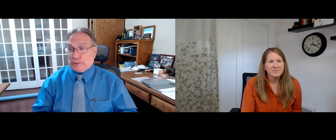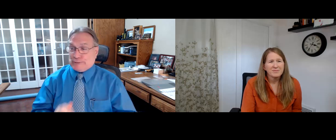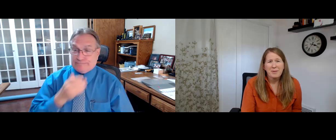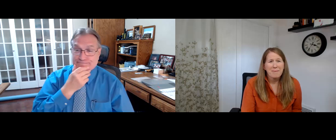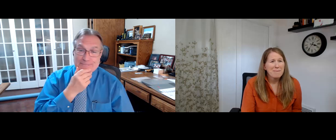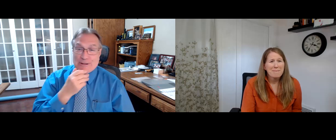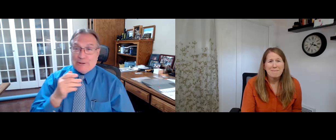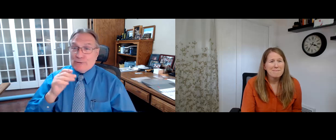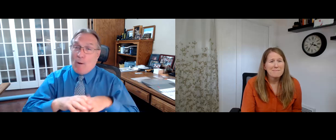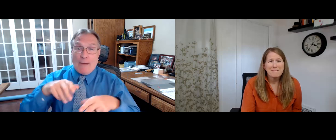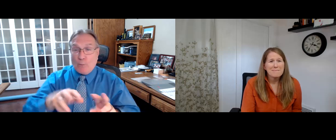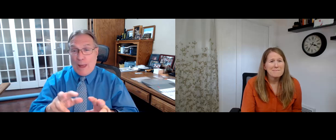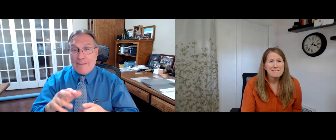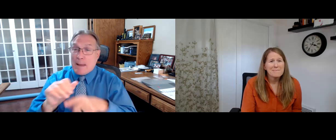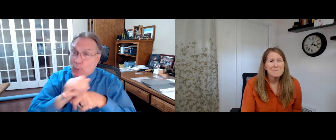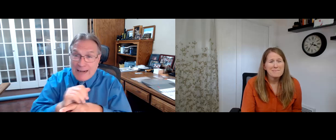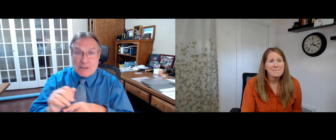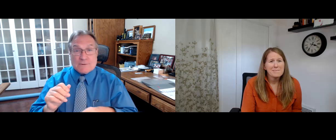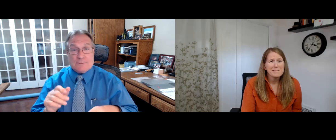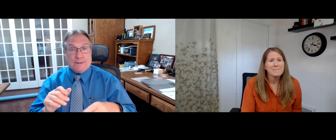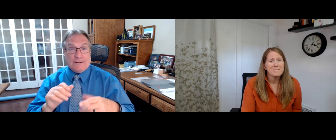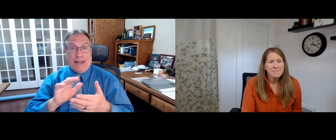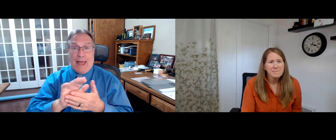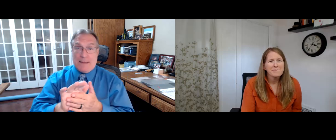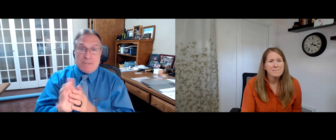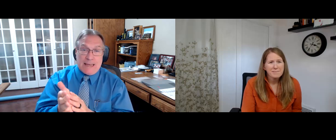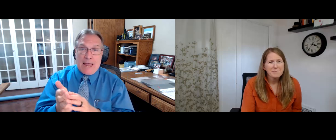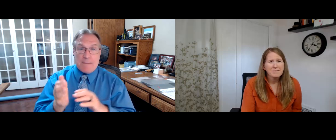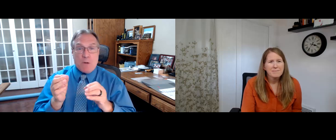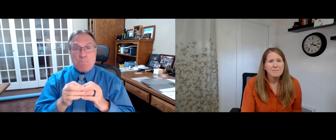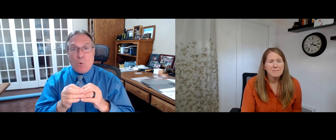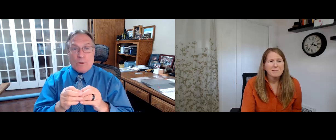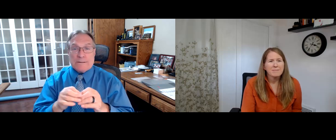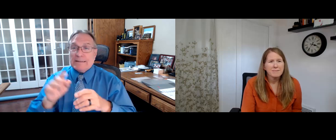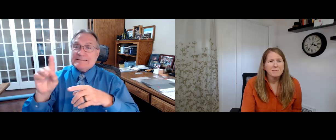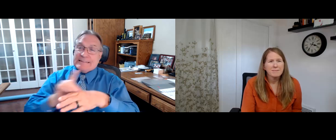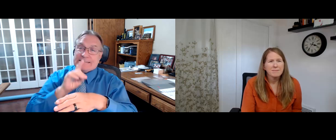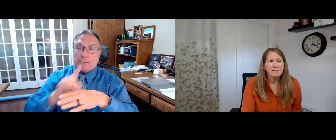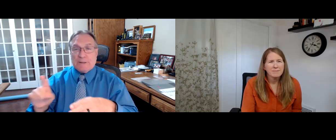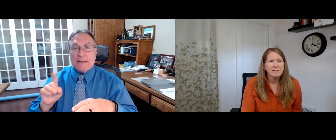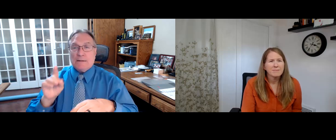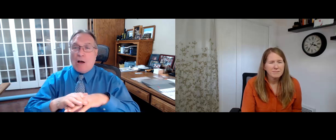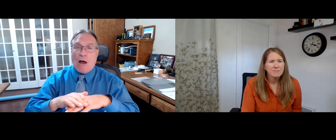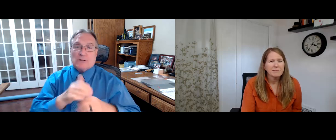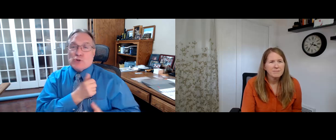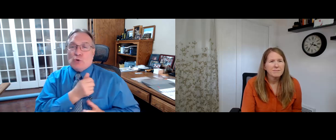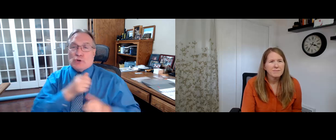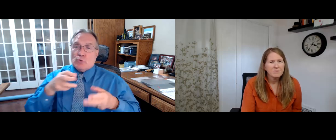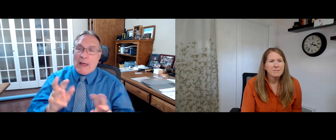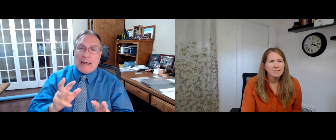soldiers. So on the way, they practiced and became more disciplined on soldier ways